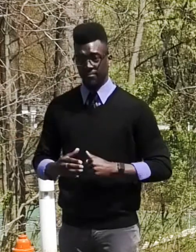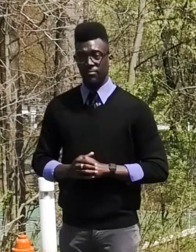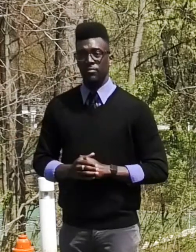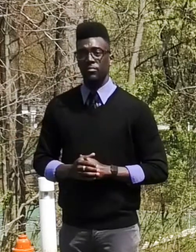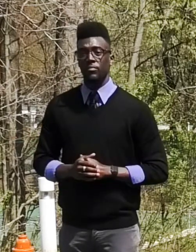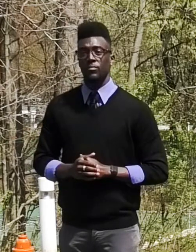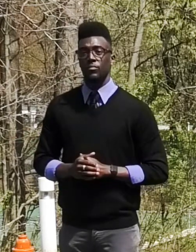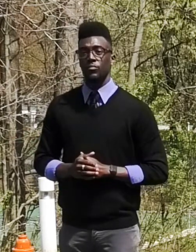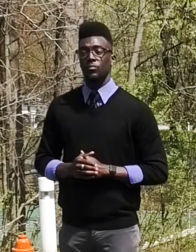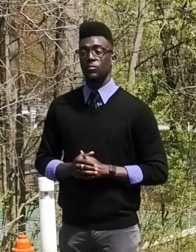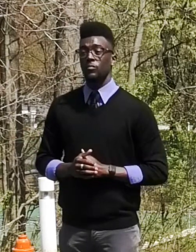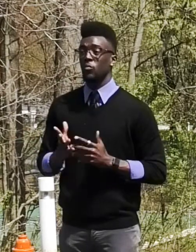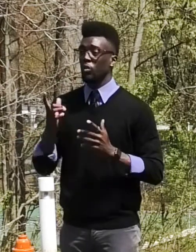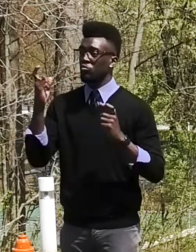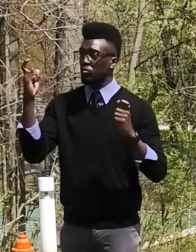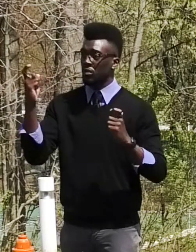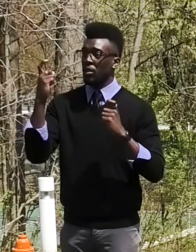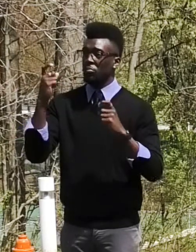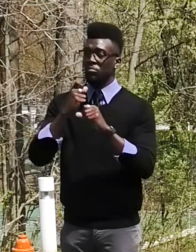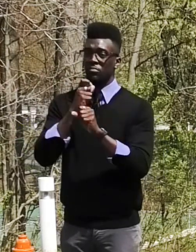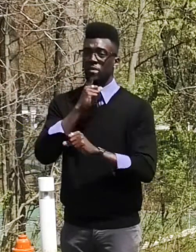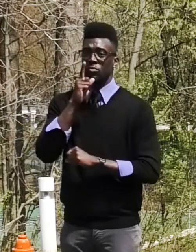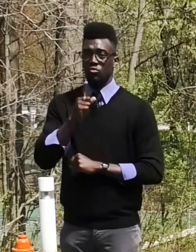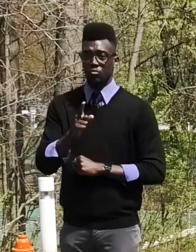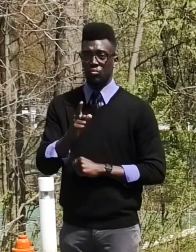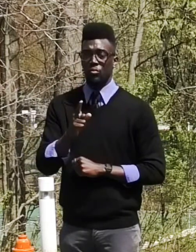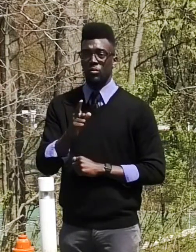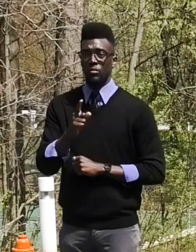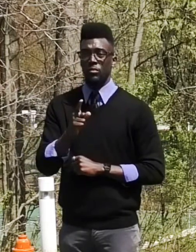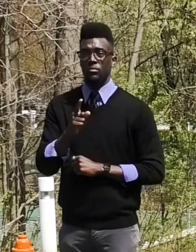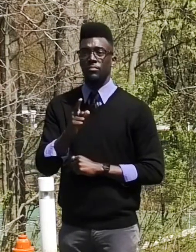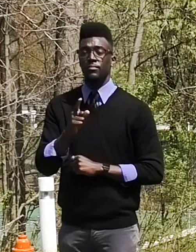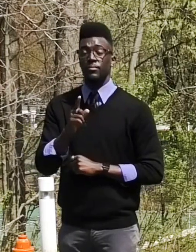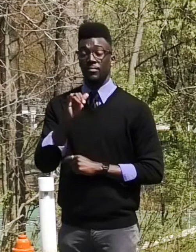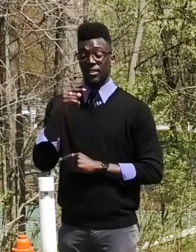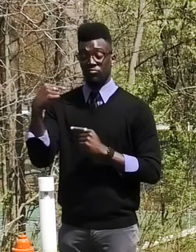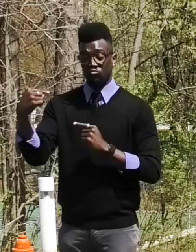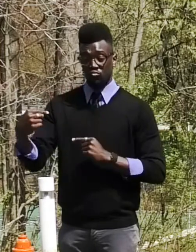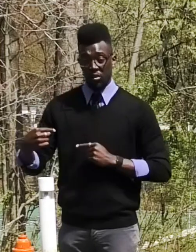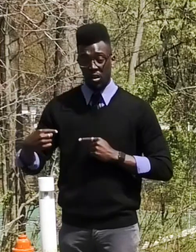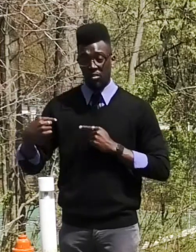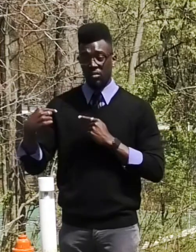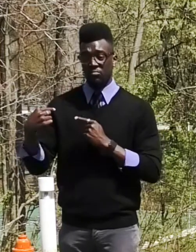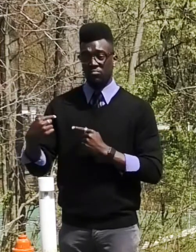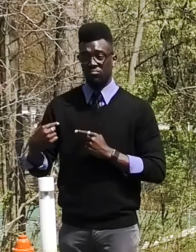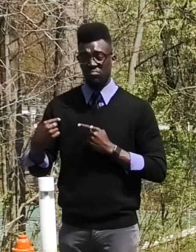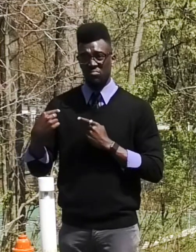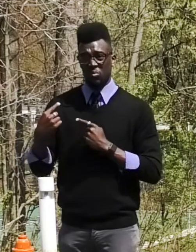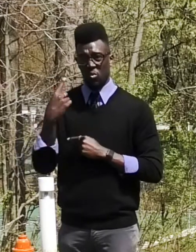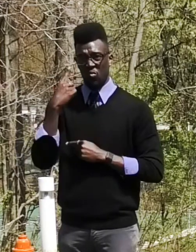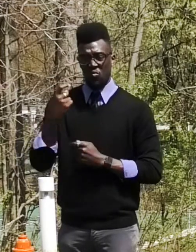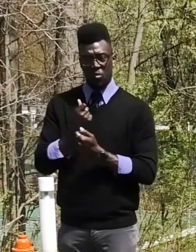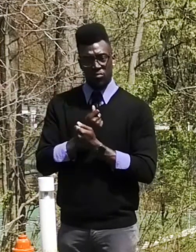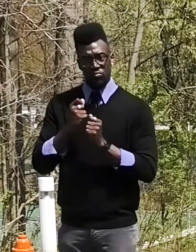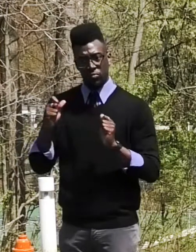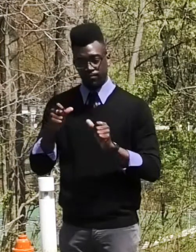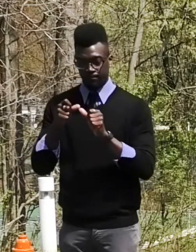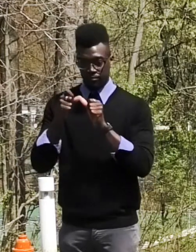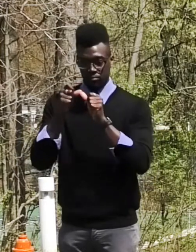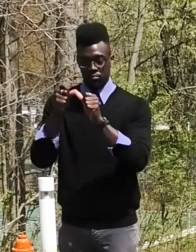us celebrate and let us make sure that the struggle for real freedom